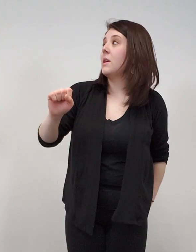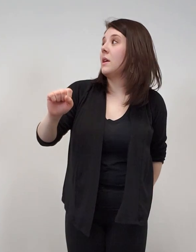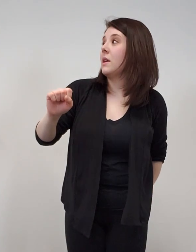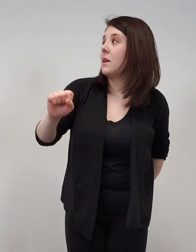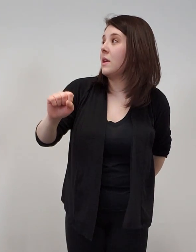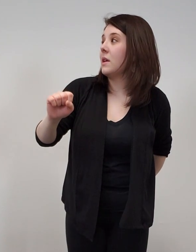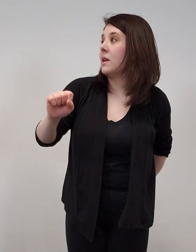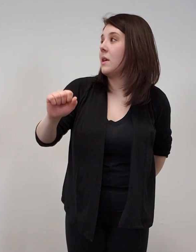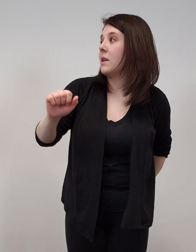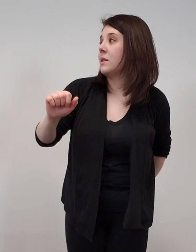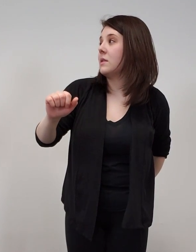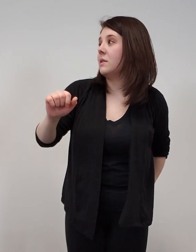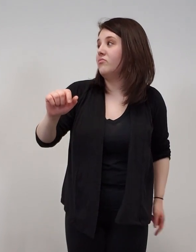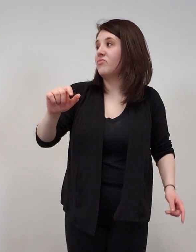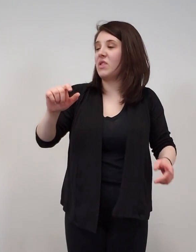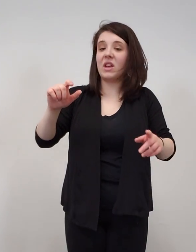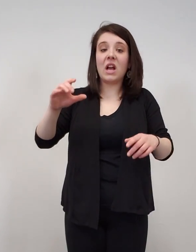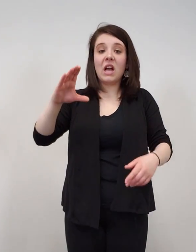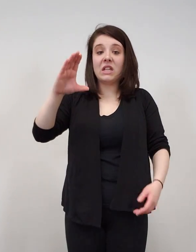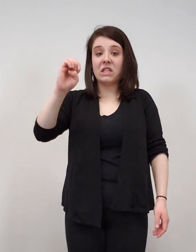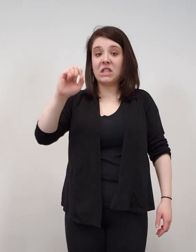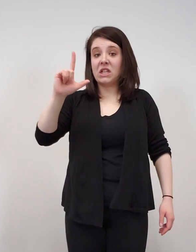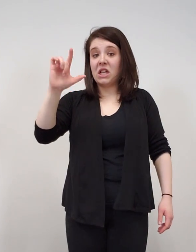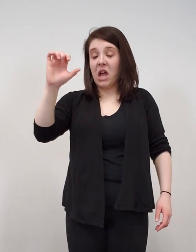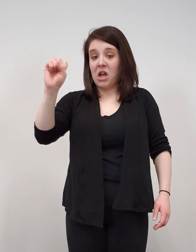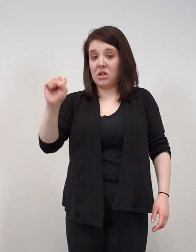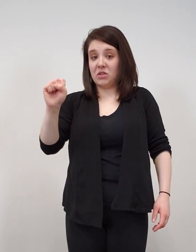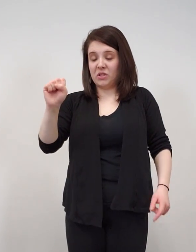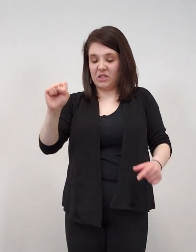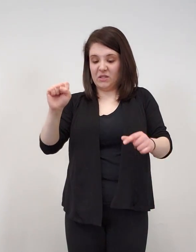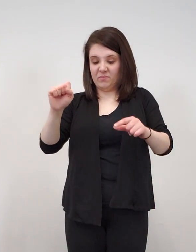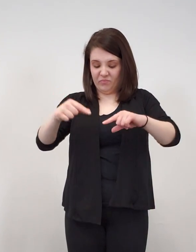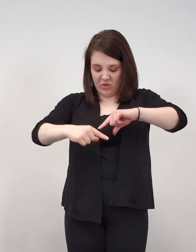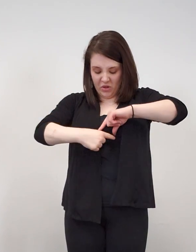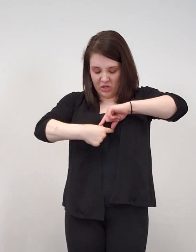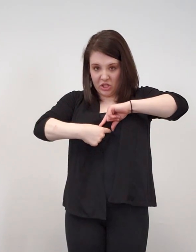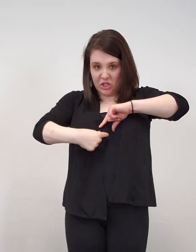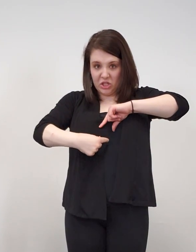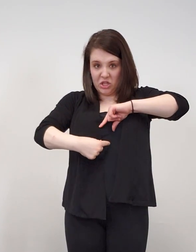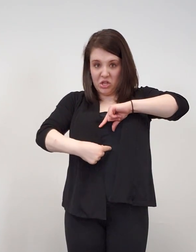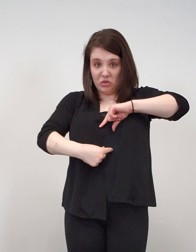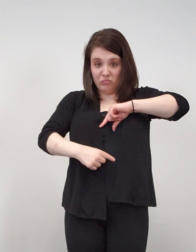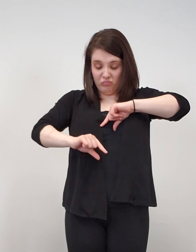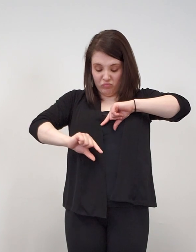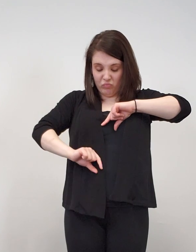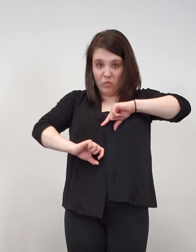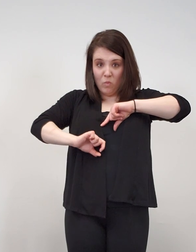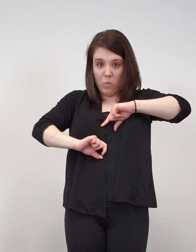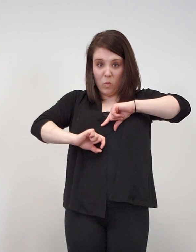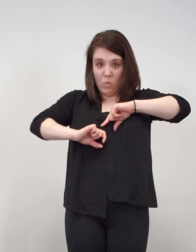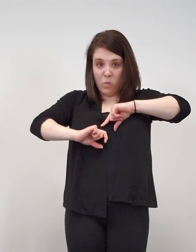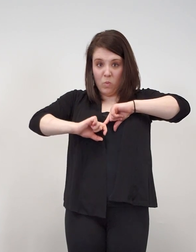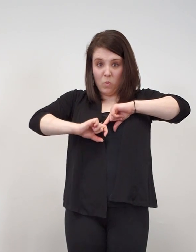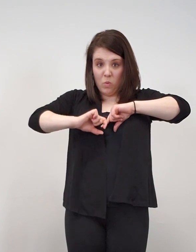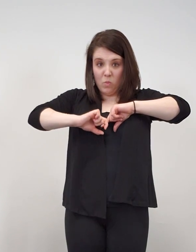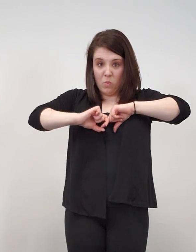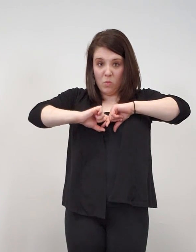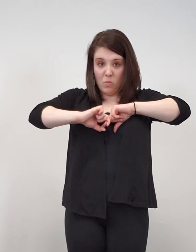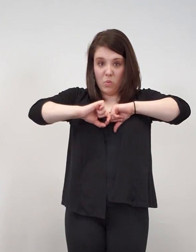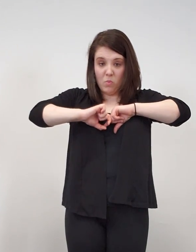lining the lumen of my digestive tube actually are producing substances,